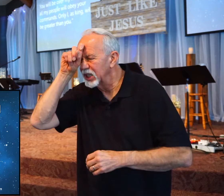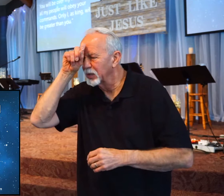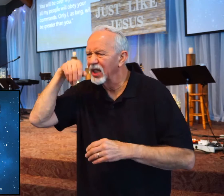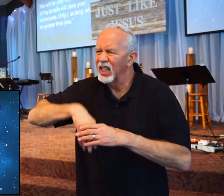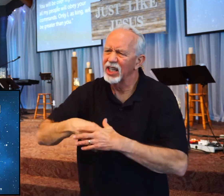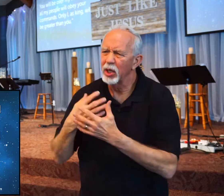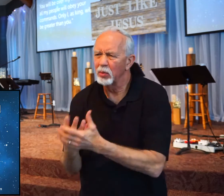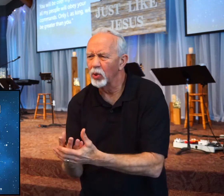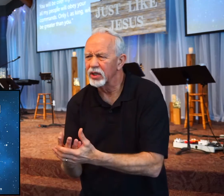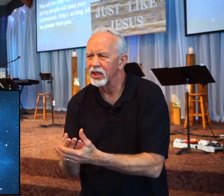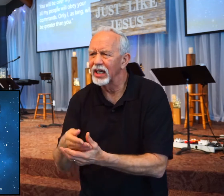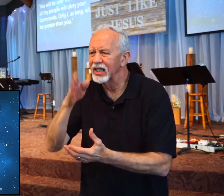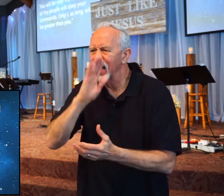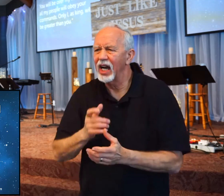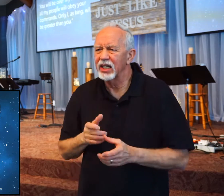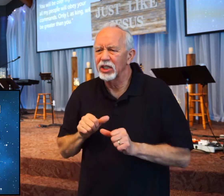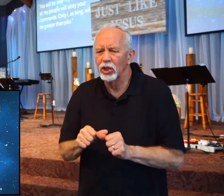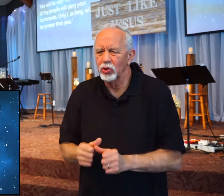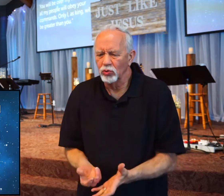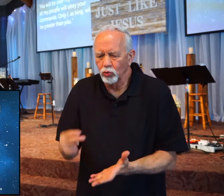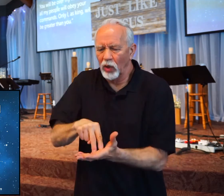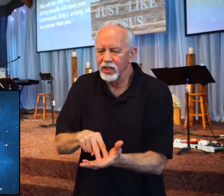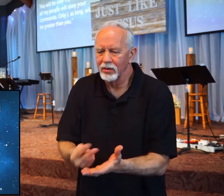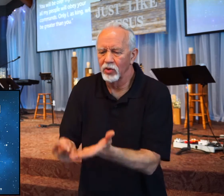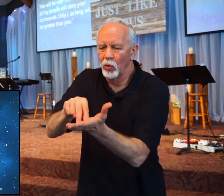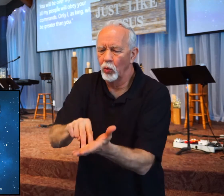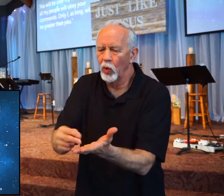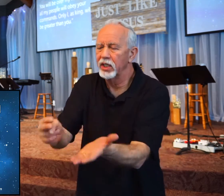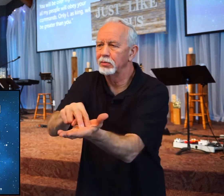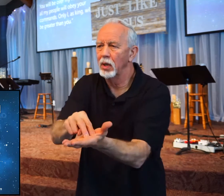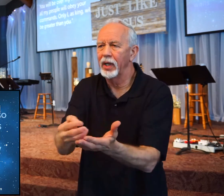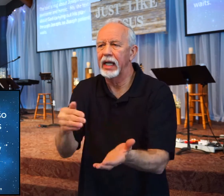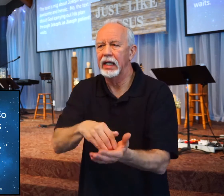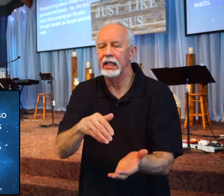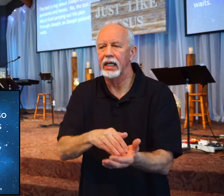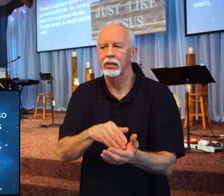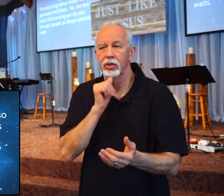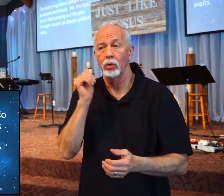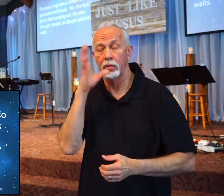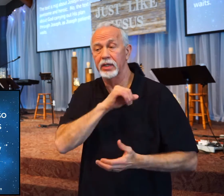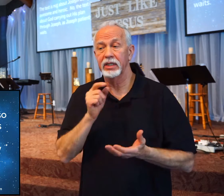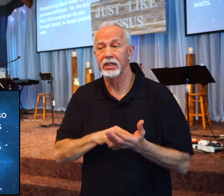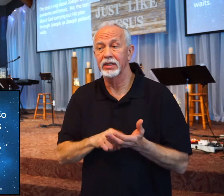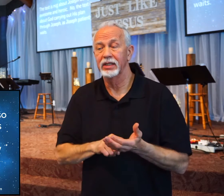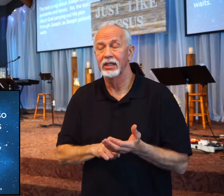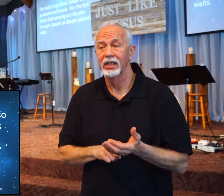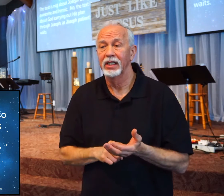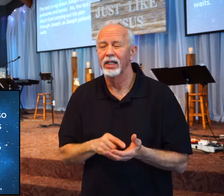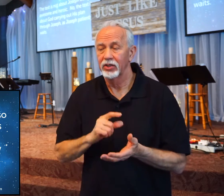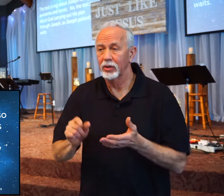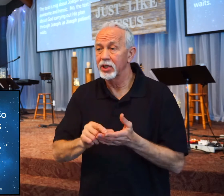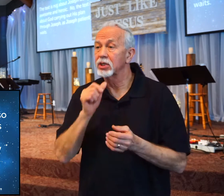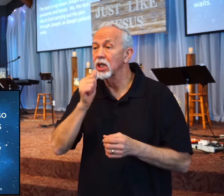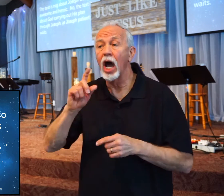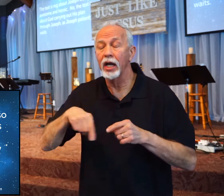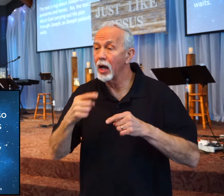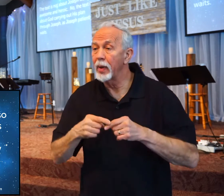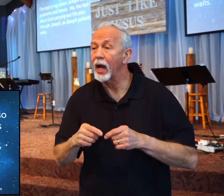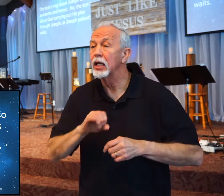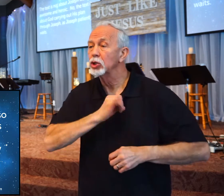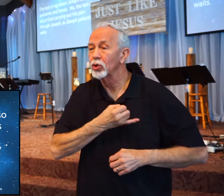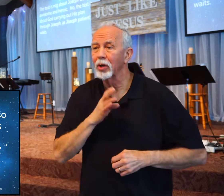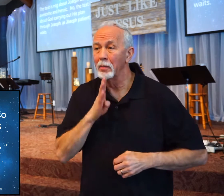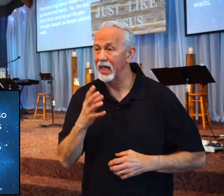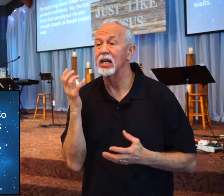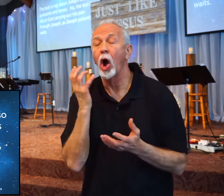the prison, and God kept raising him up. And don't miss this. The text is not about Joseph being so